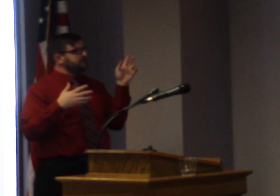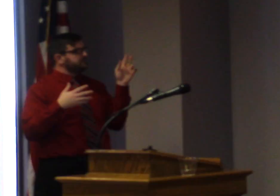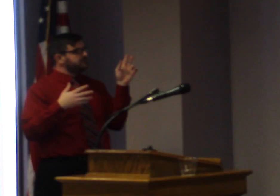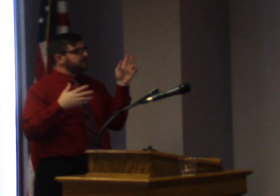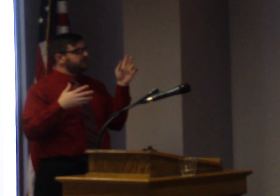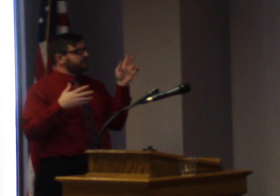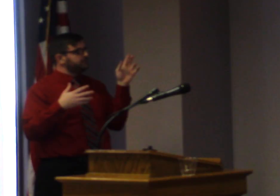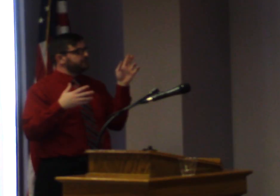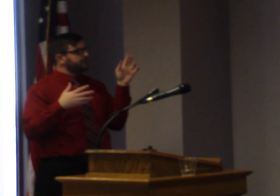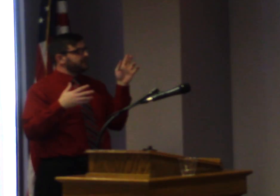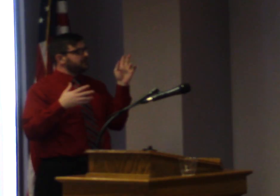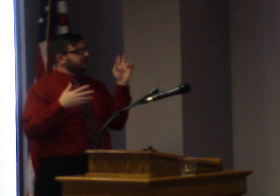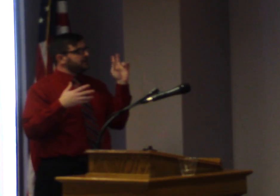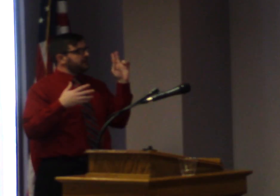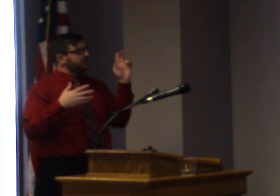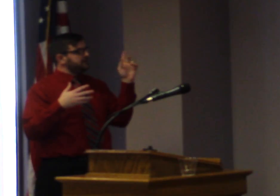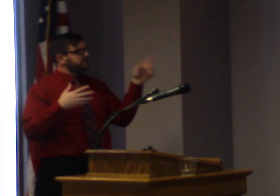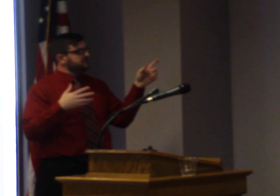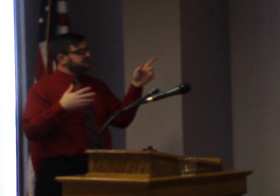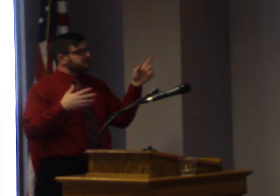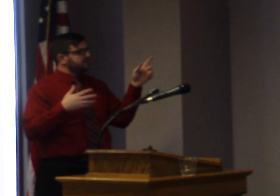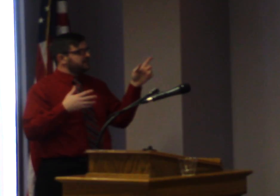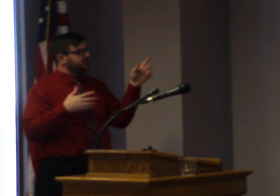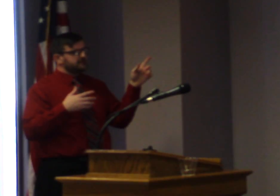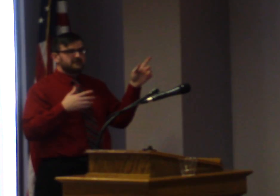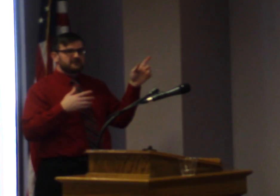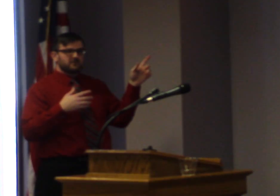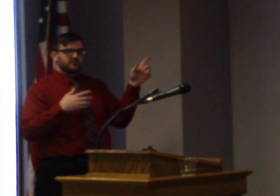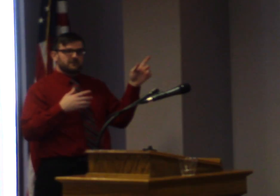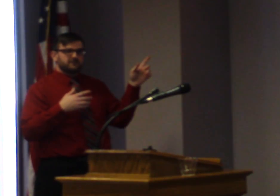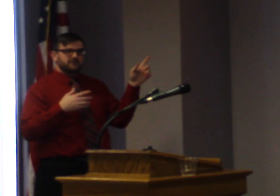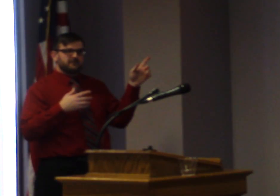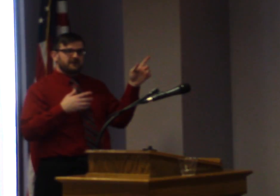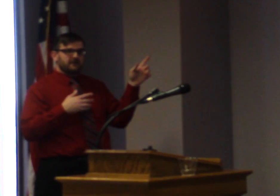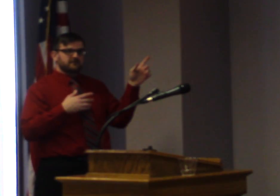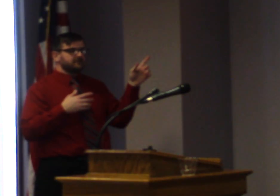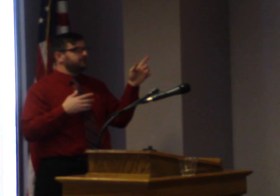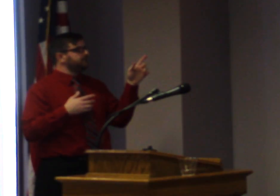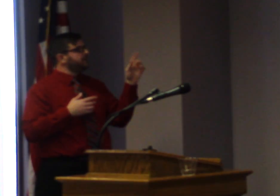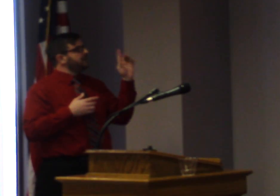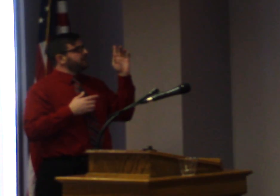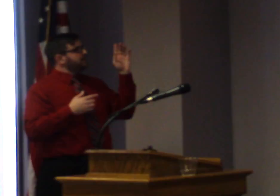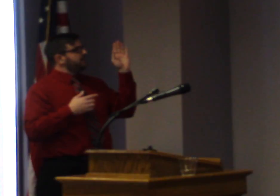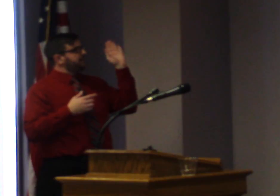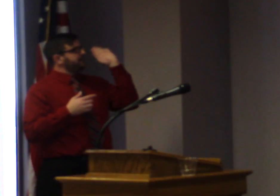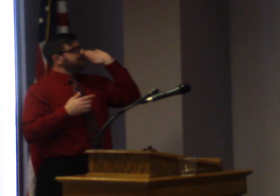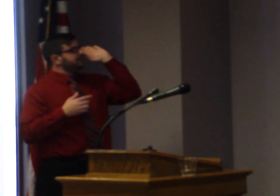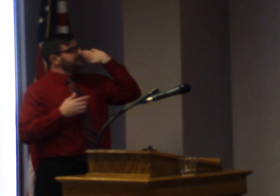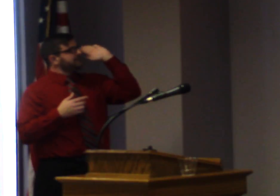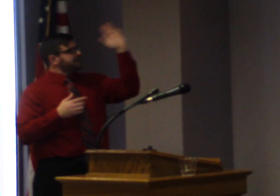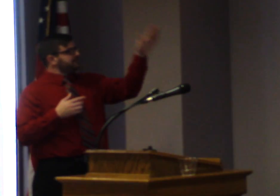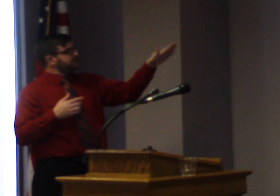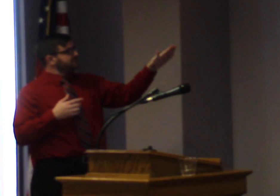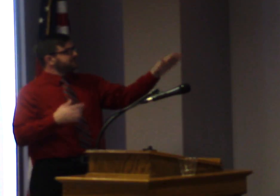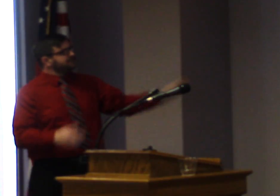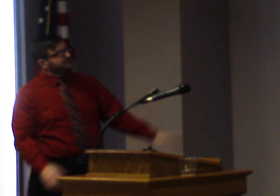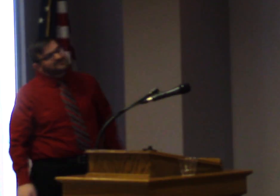Usher syndrome, and she's not, I think it's Wolf thing, something. All right, next one, that's me.